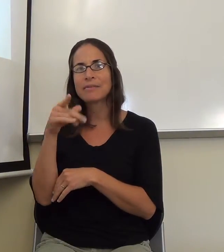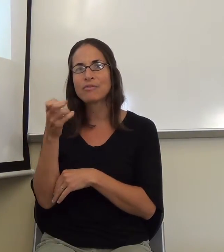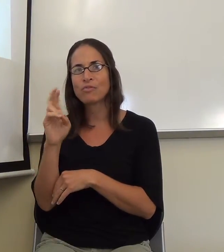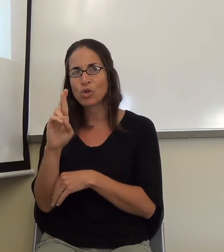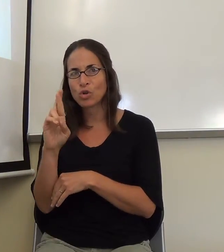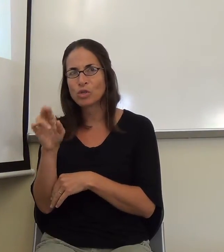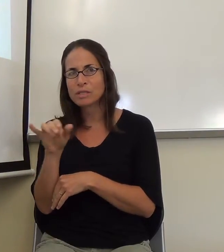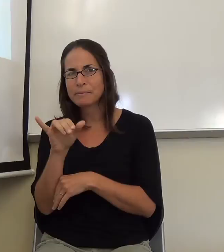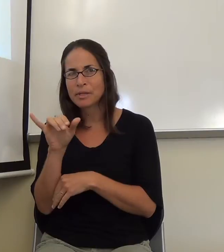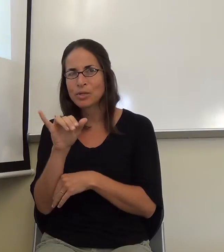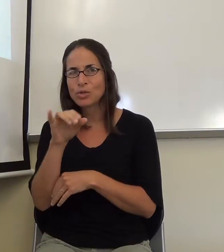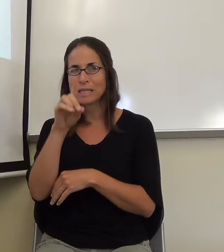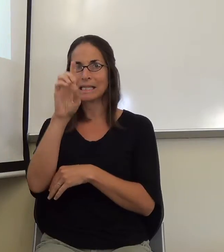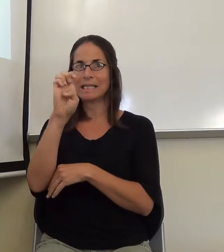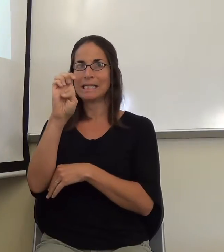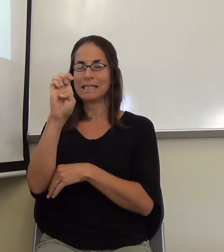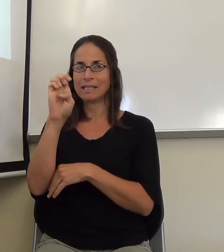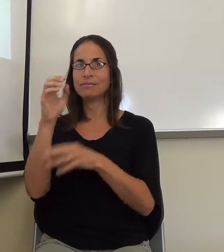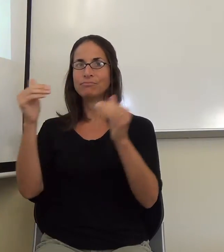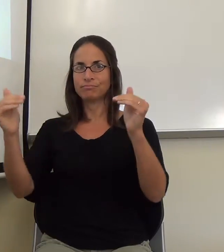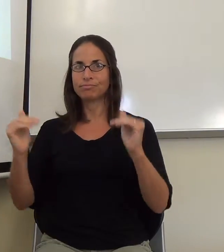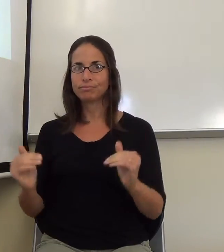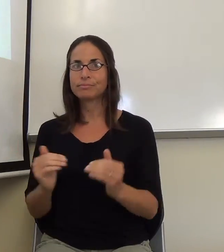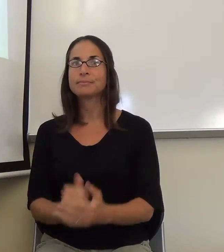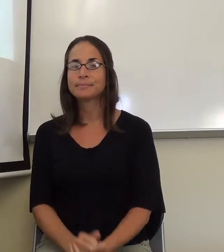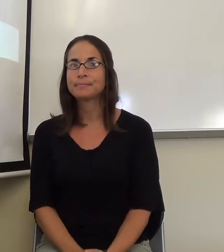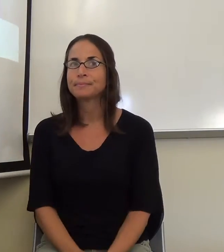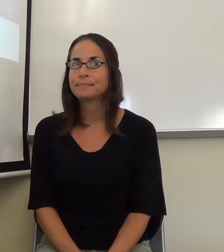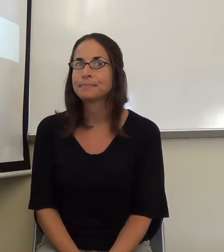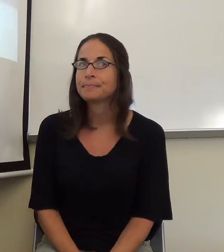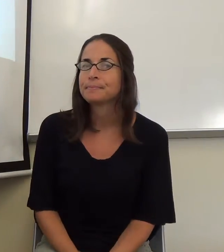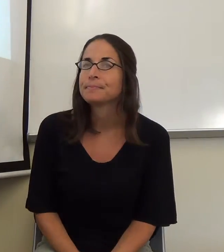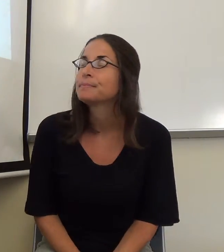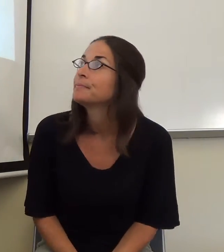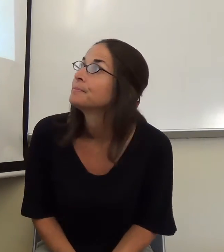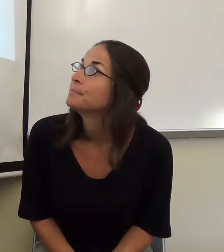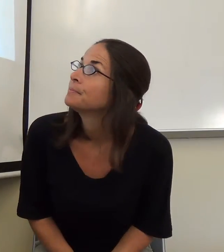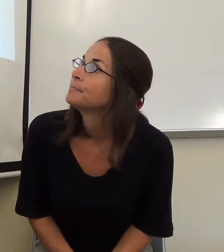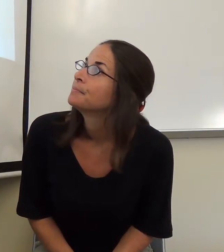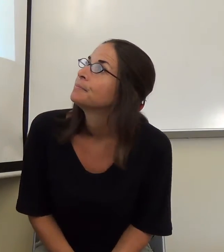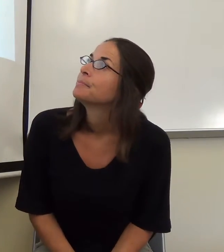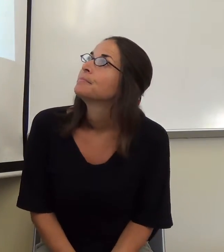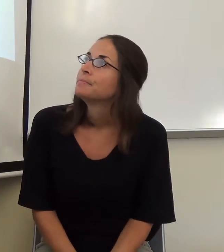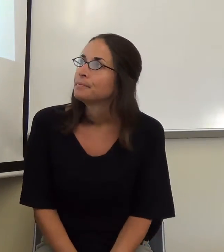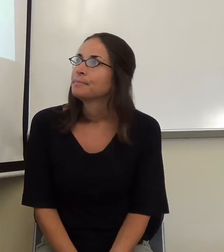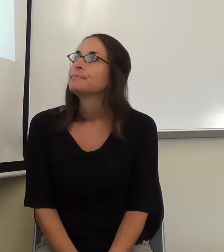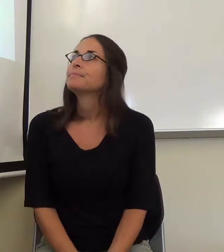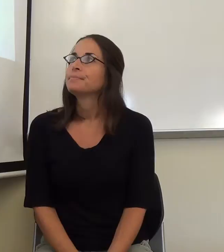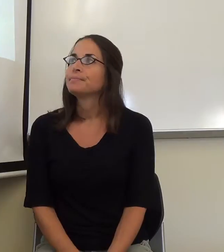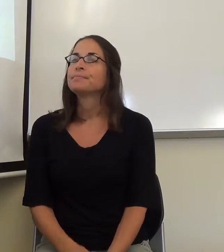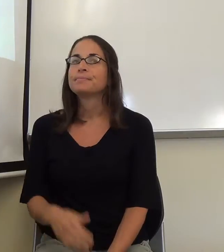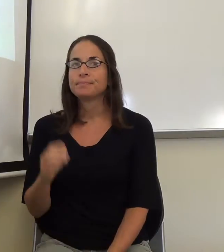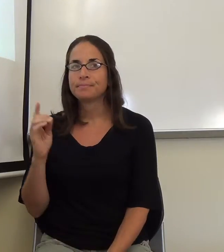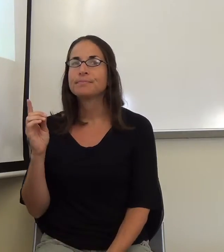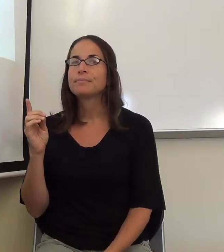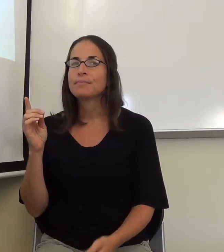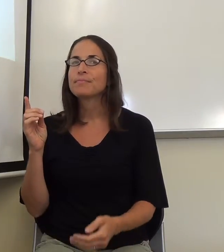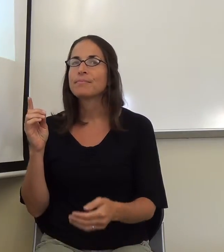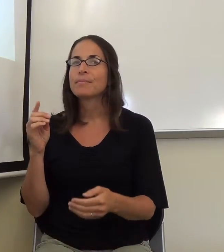back or down, okay? So there's a lot, what I want to point out is there's a lot more going on, even in a